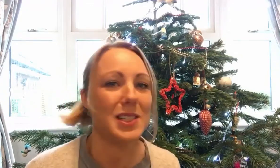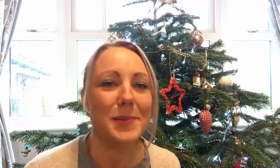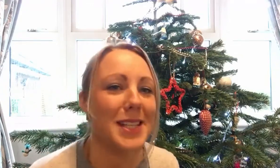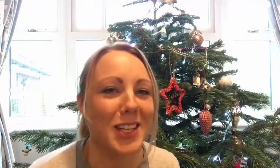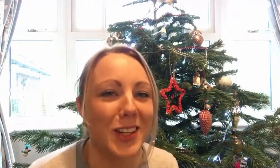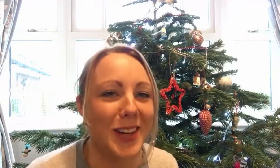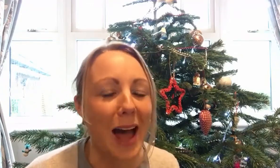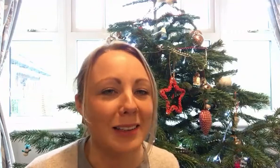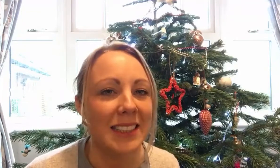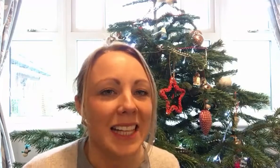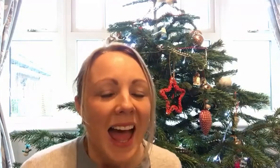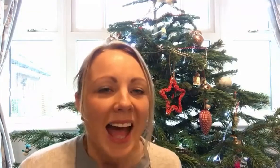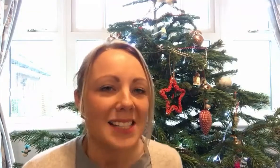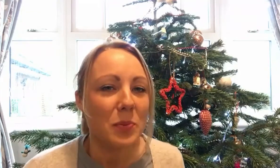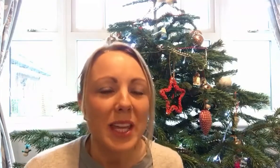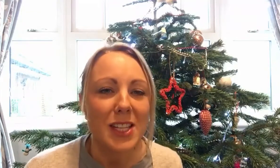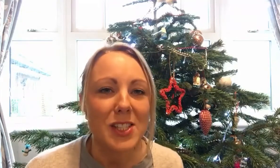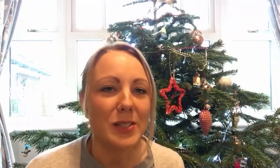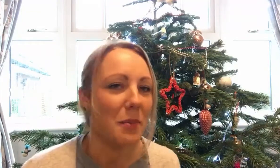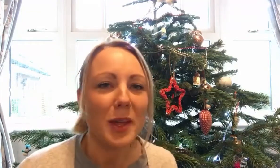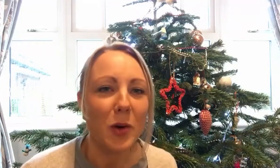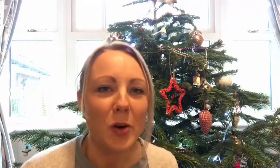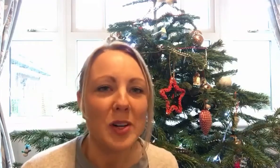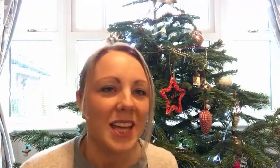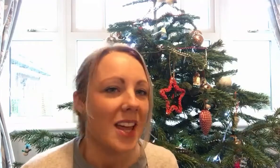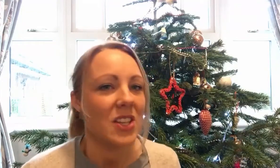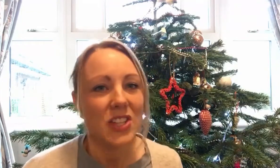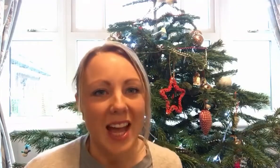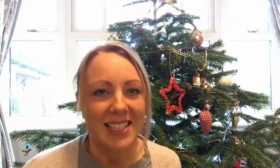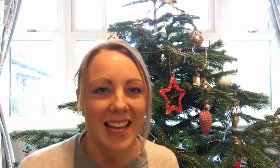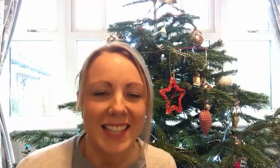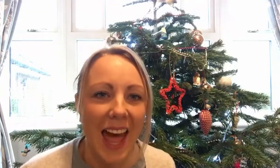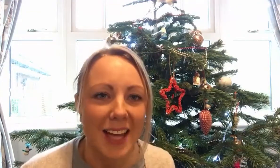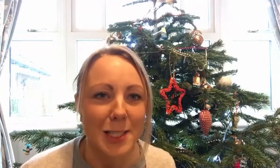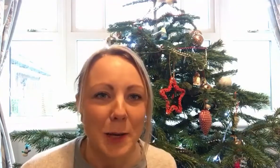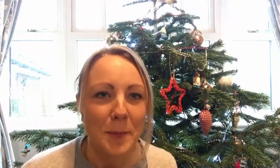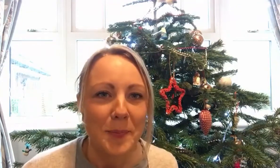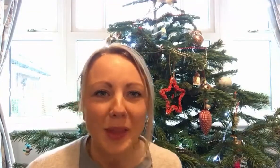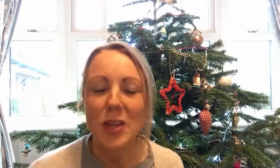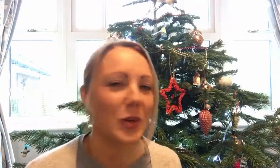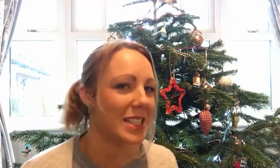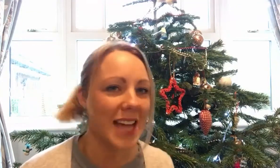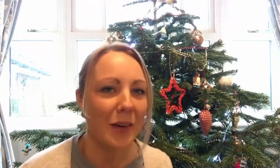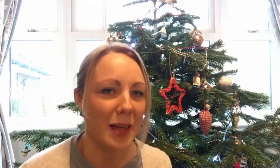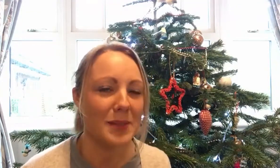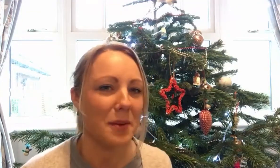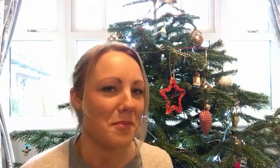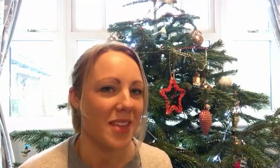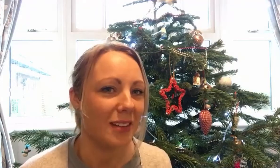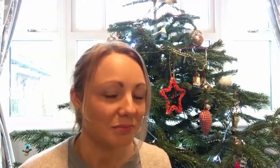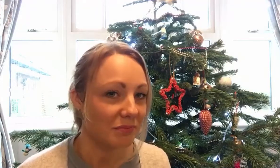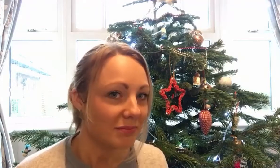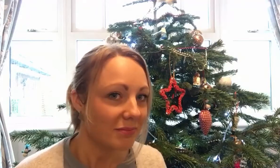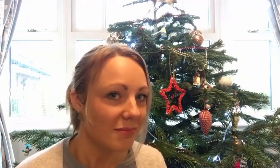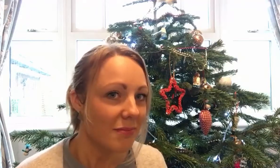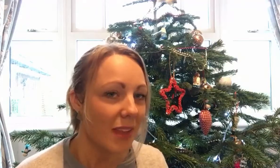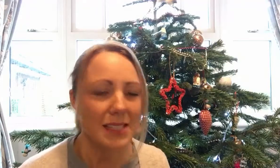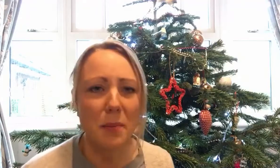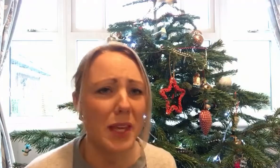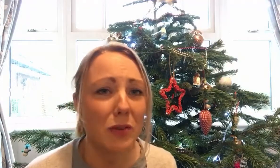speak to you now. And we can do something called chat and catch. You could tell him something you